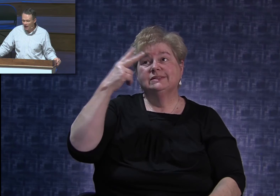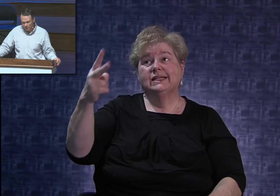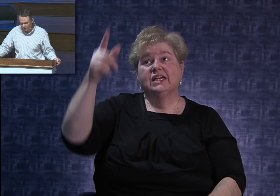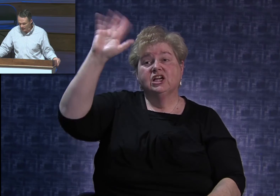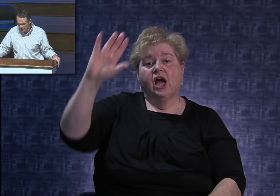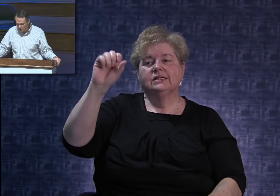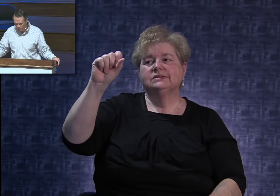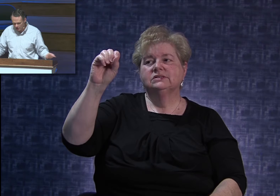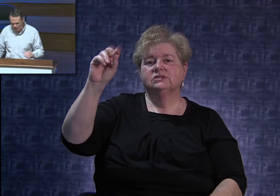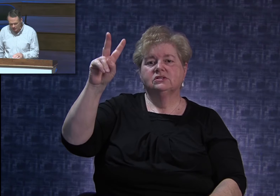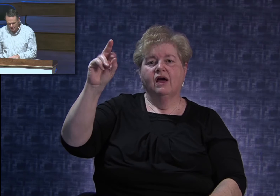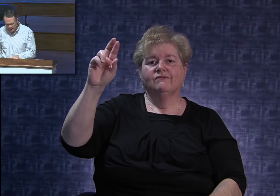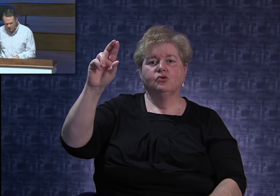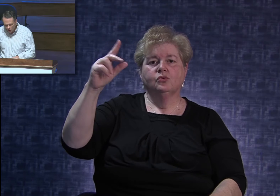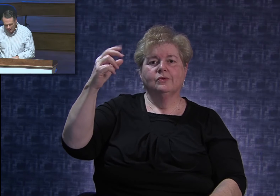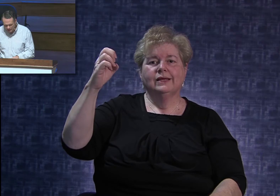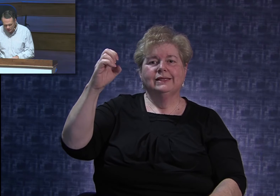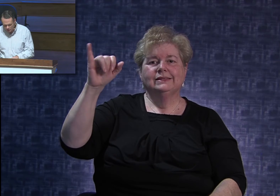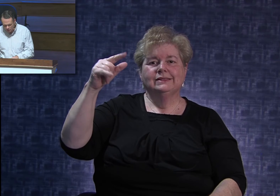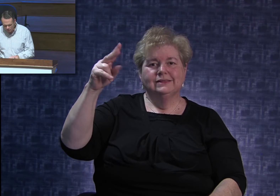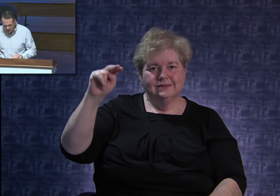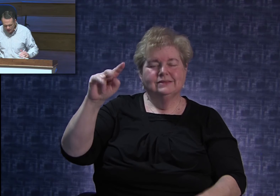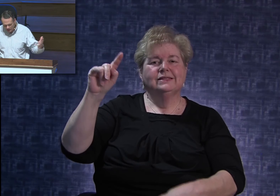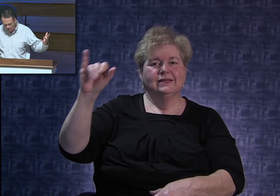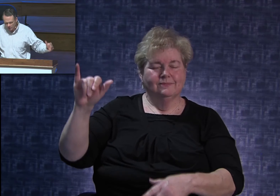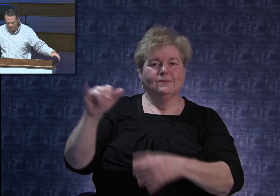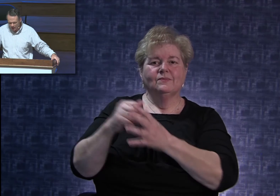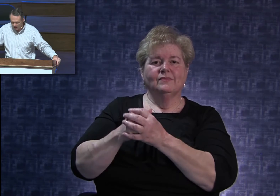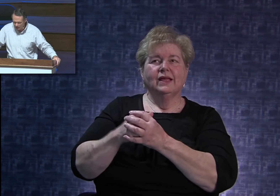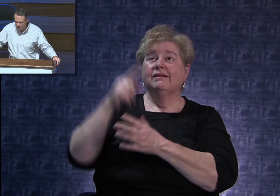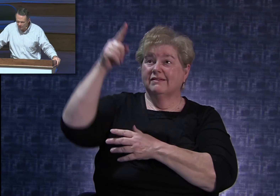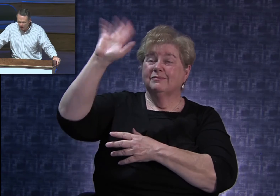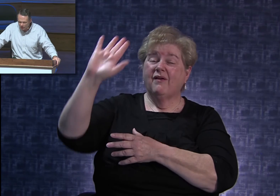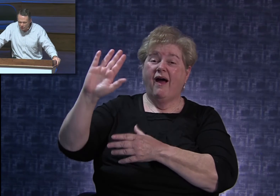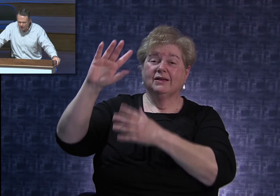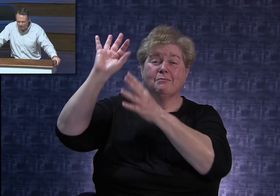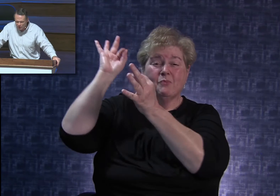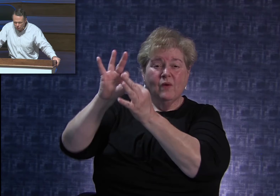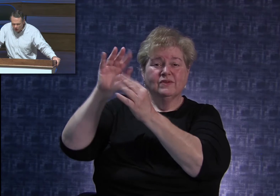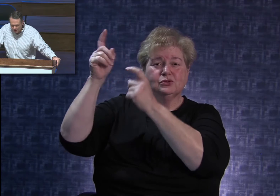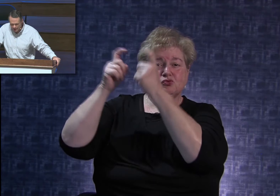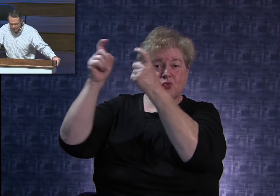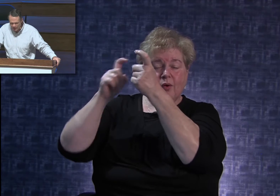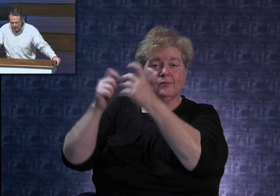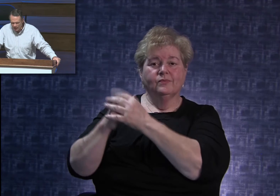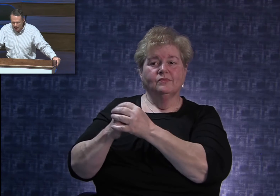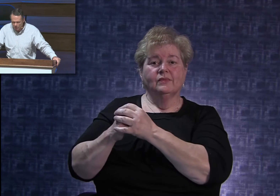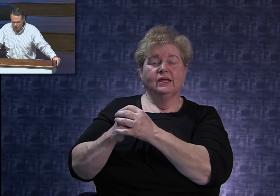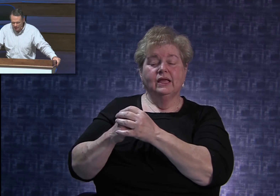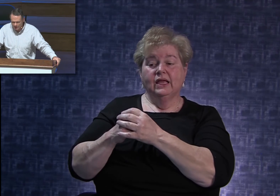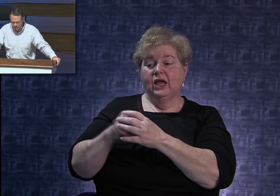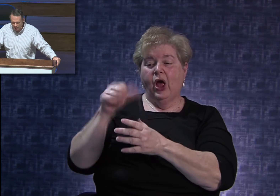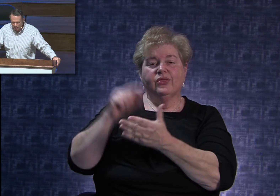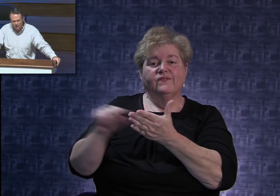In fact, we find these words in John 6, no man can come unto me, unless the Father who sent me draws him, and I